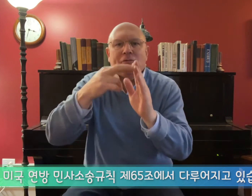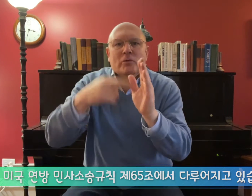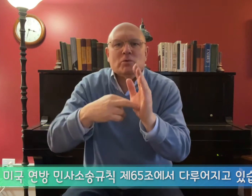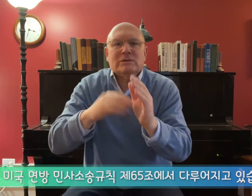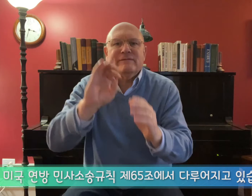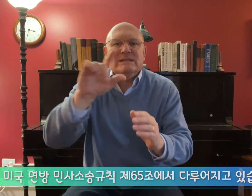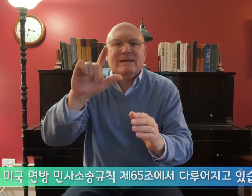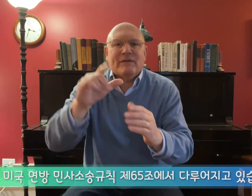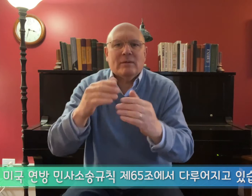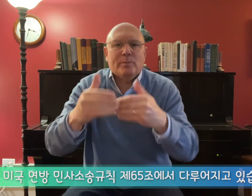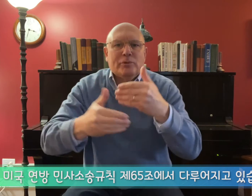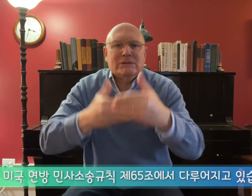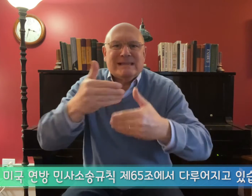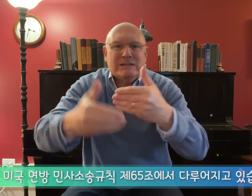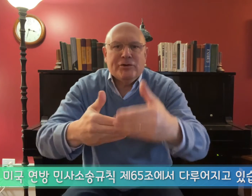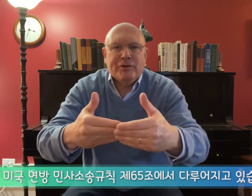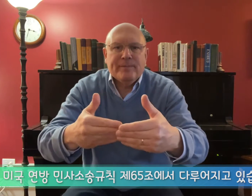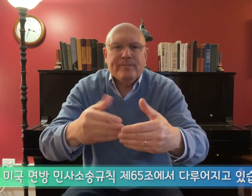of Civil Procedure.